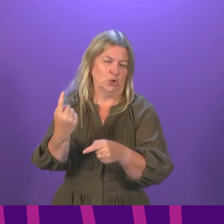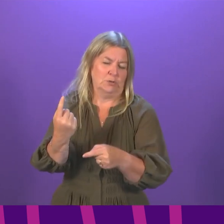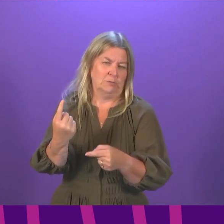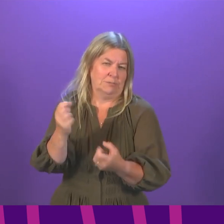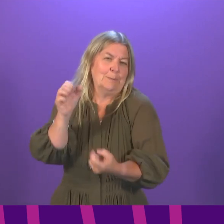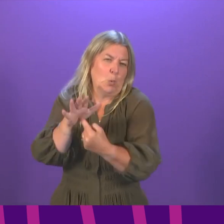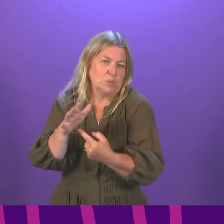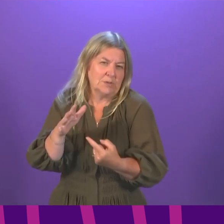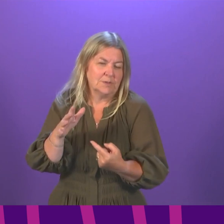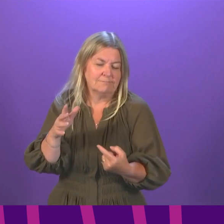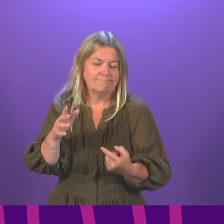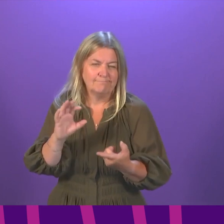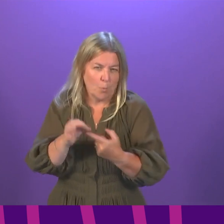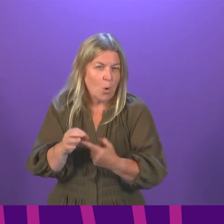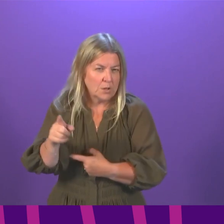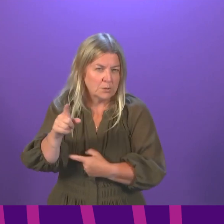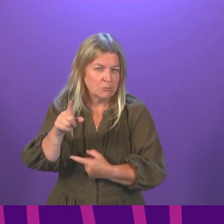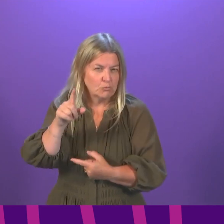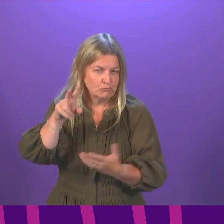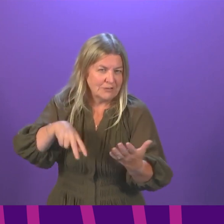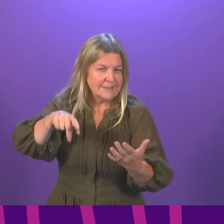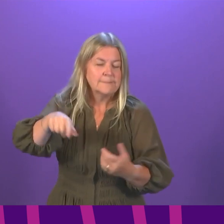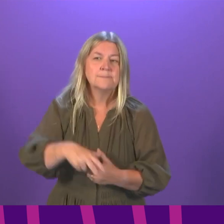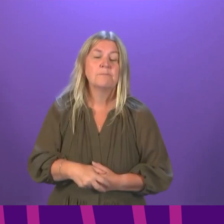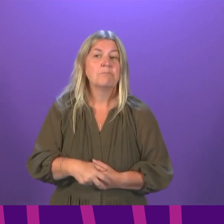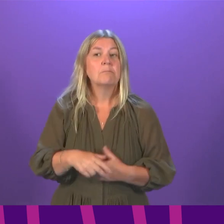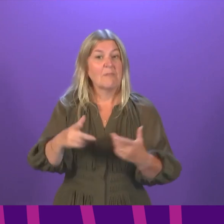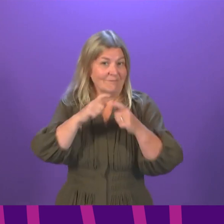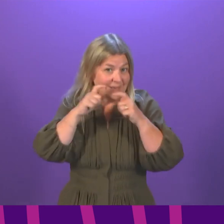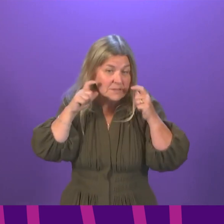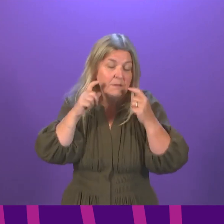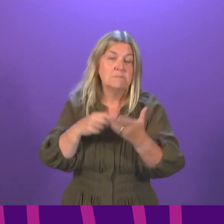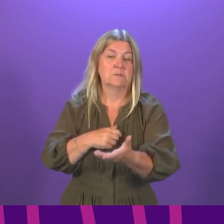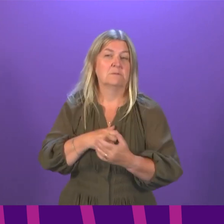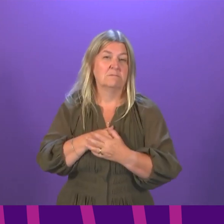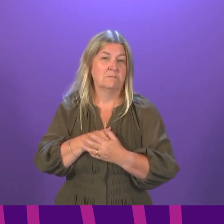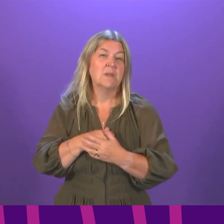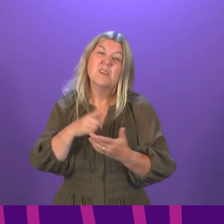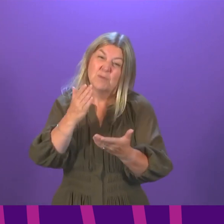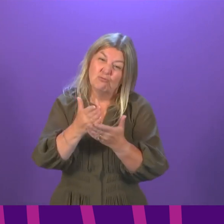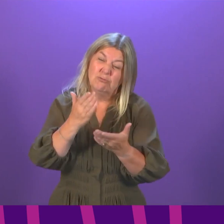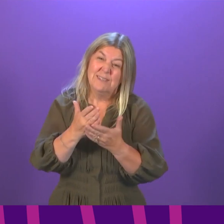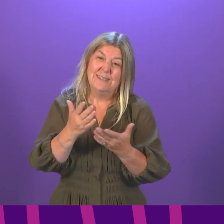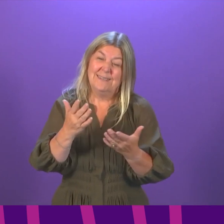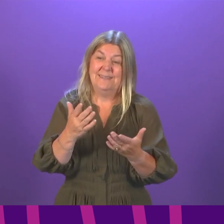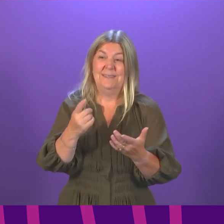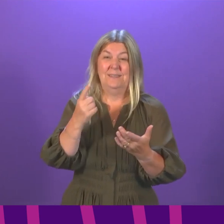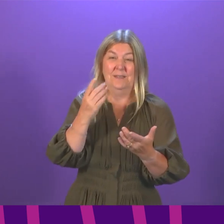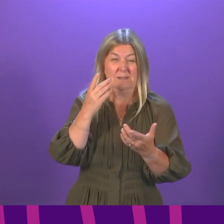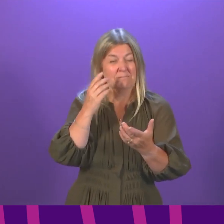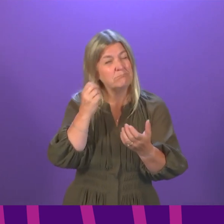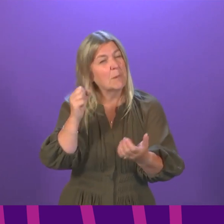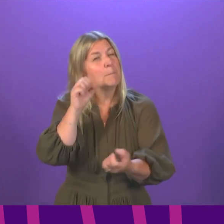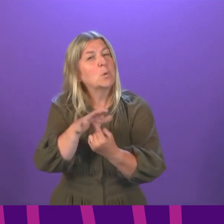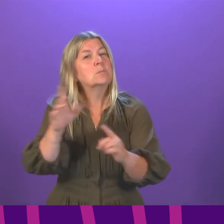continuation of face coverings. In many respects, the most important part of that that I outlined today was to strengthen guidance around ventilation in